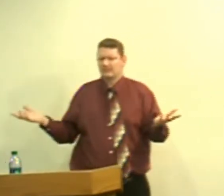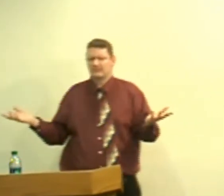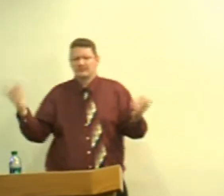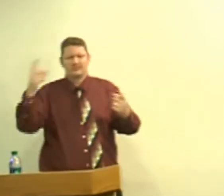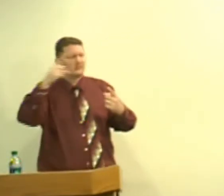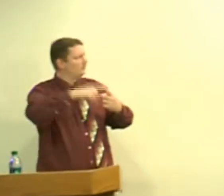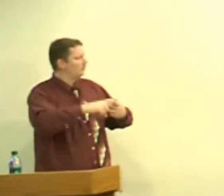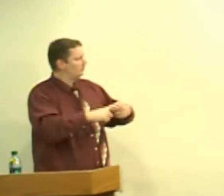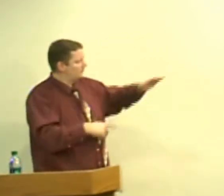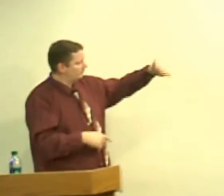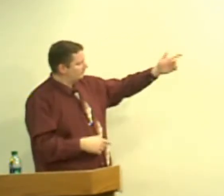hard trip.